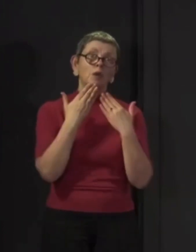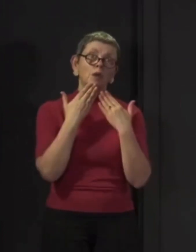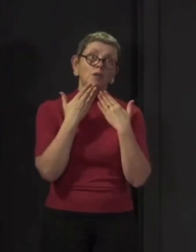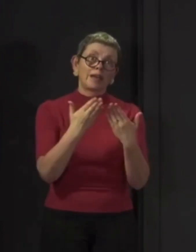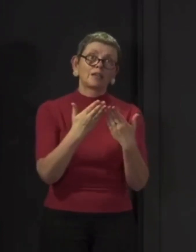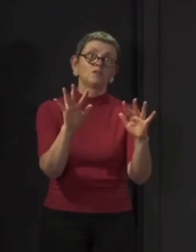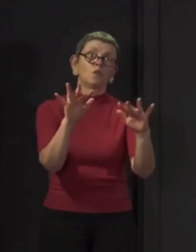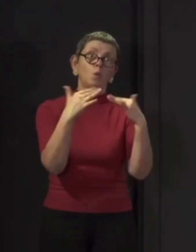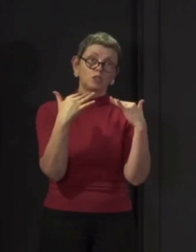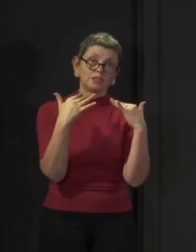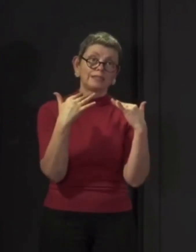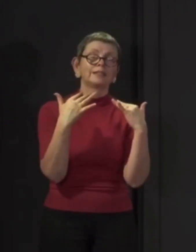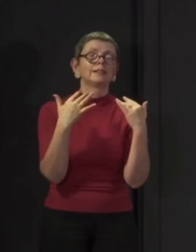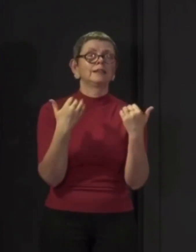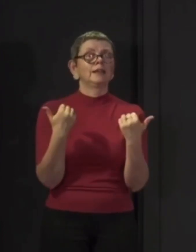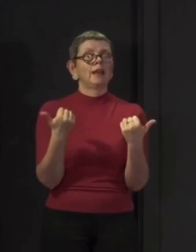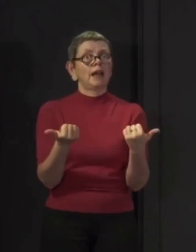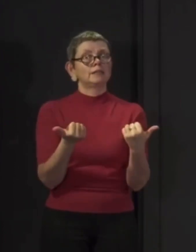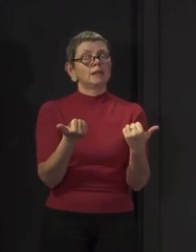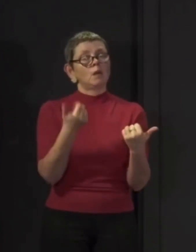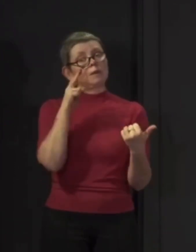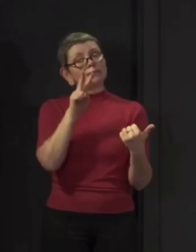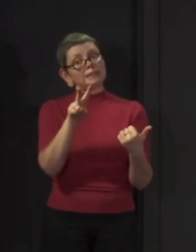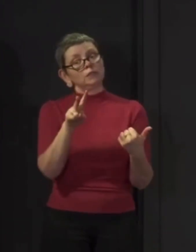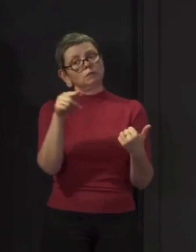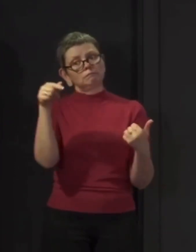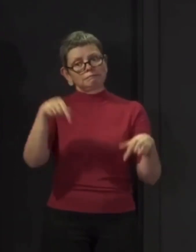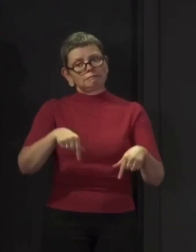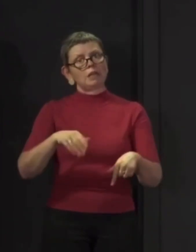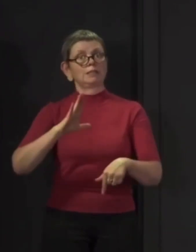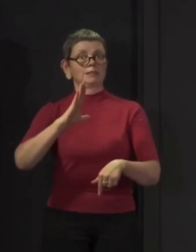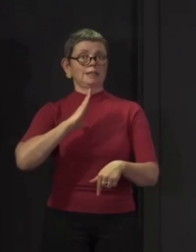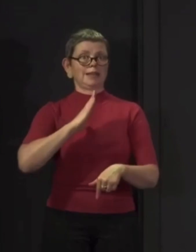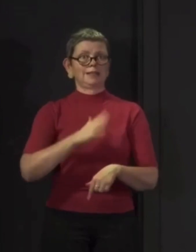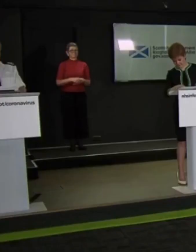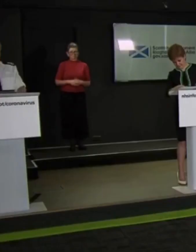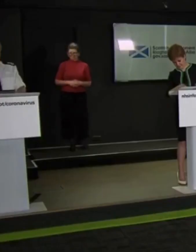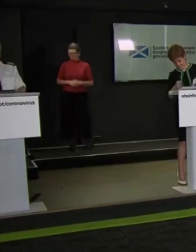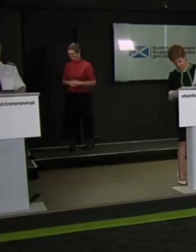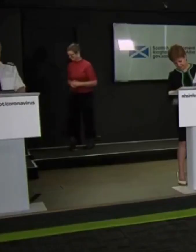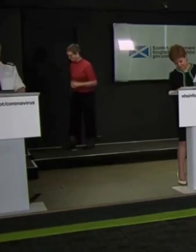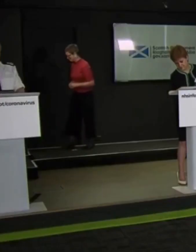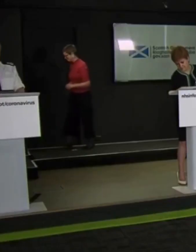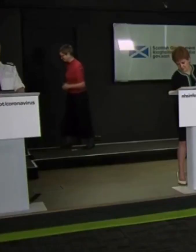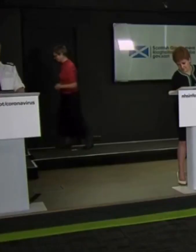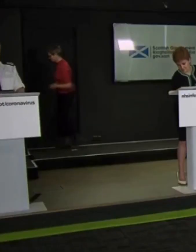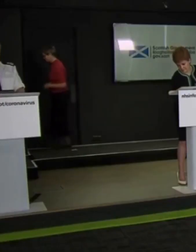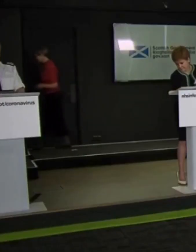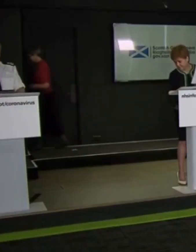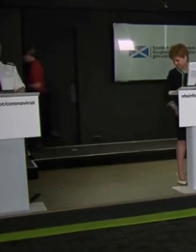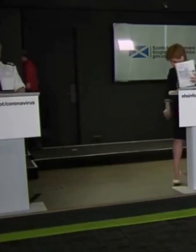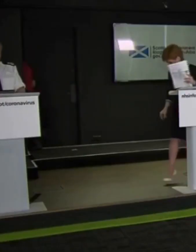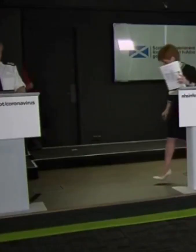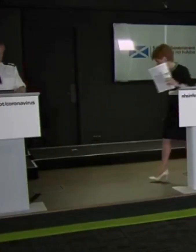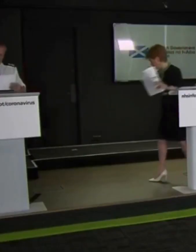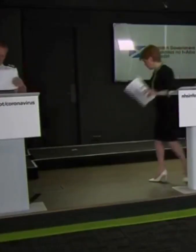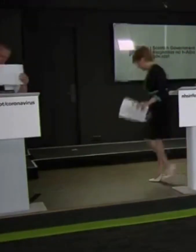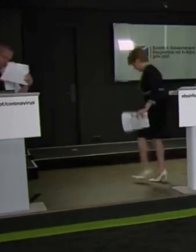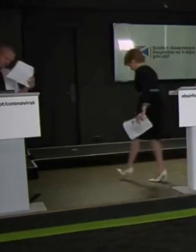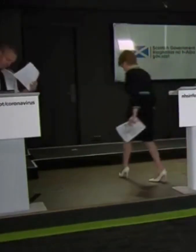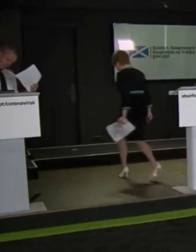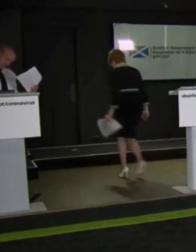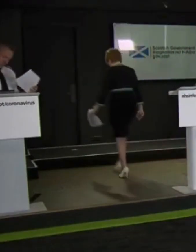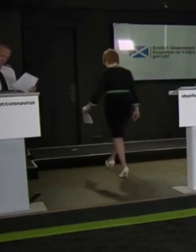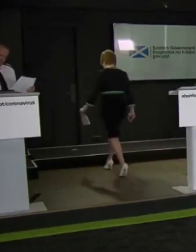But thanks everybody for sticking to the rules, you're doing a great job, we're at a critical point. Right, where's my mobile phone? Can I find fuck all? My feet are